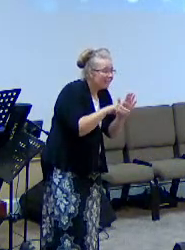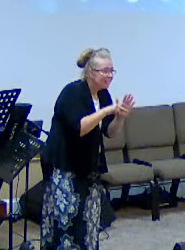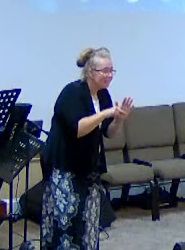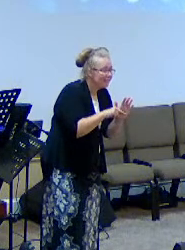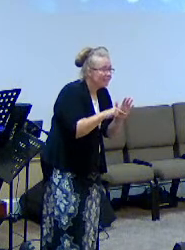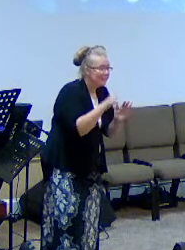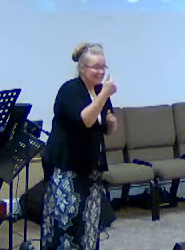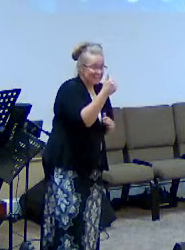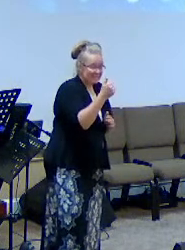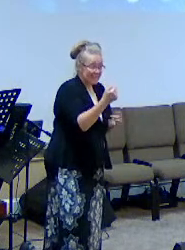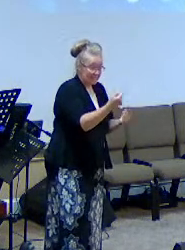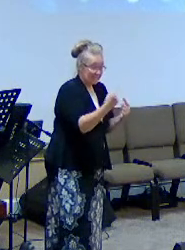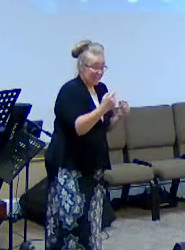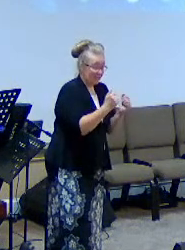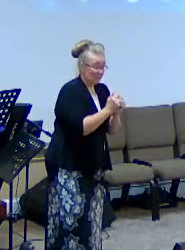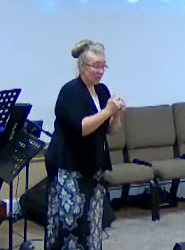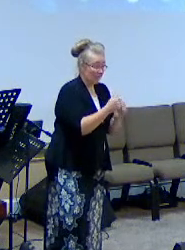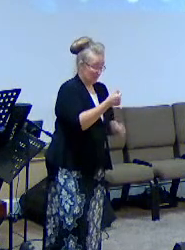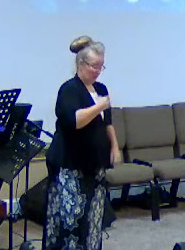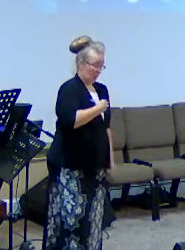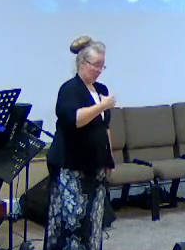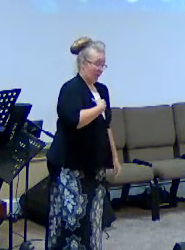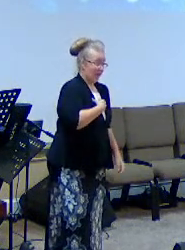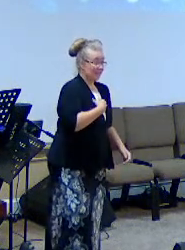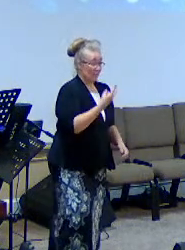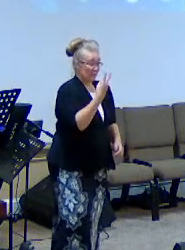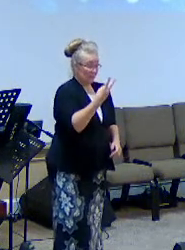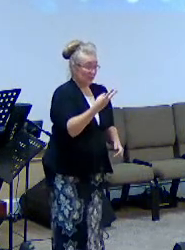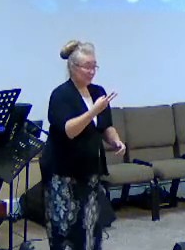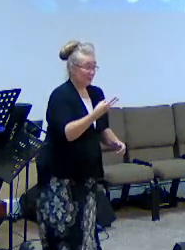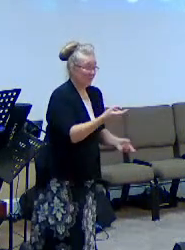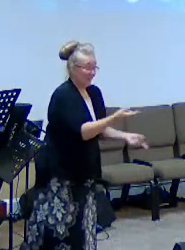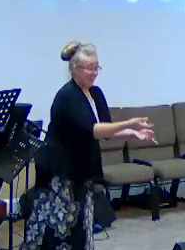10 came back with gripes and 2 came back with grapes.